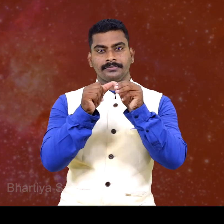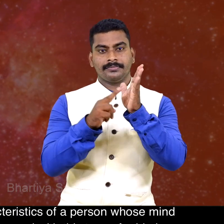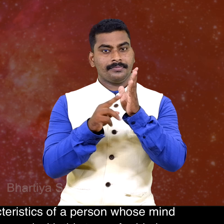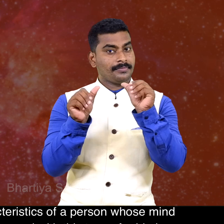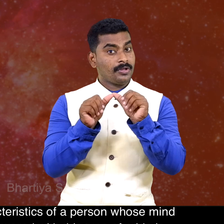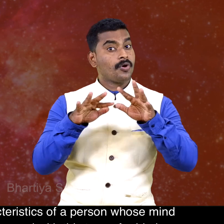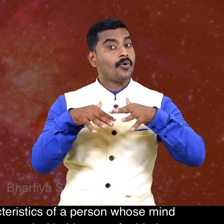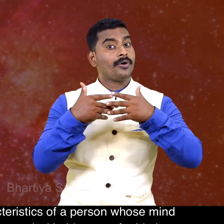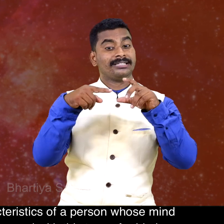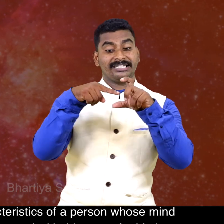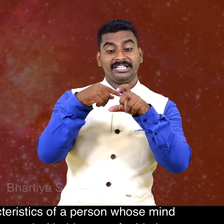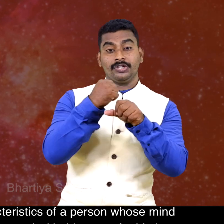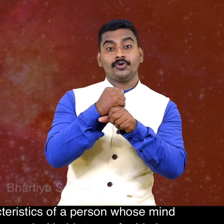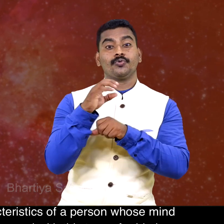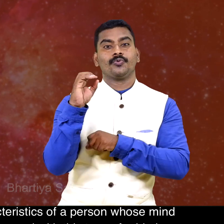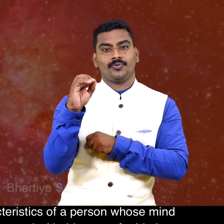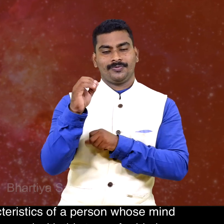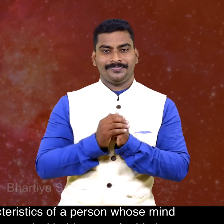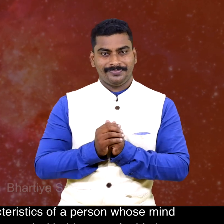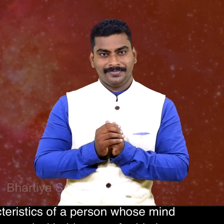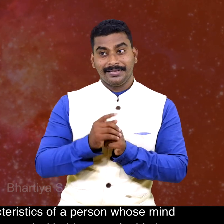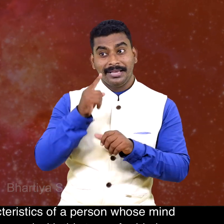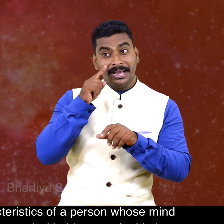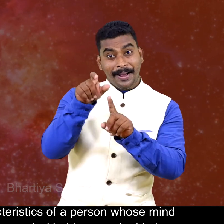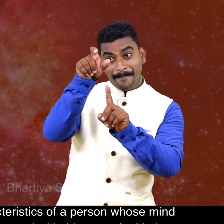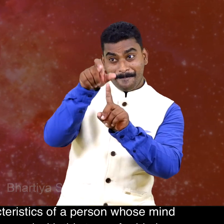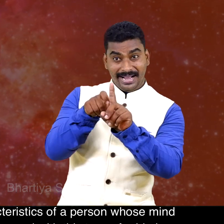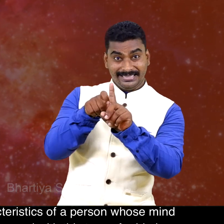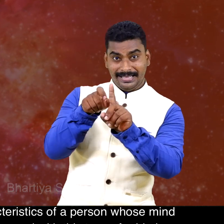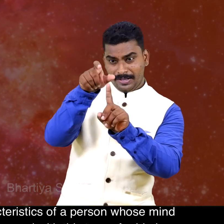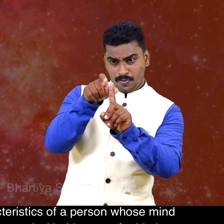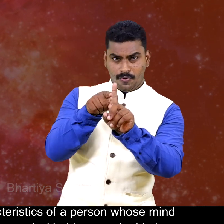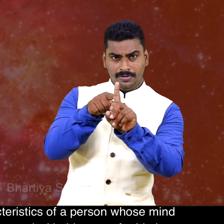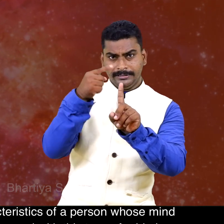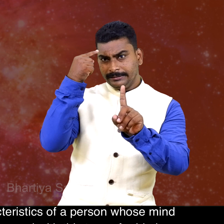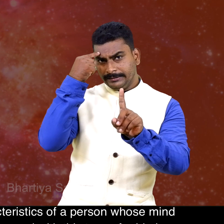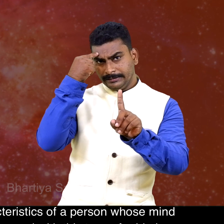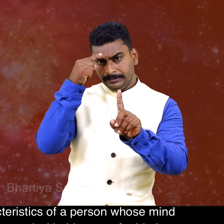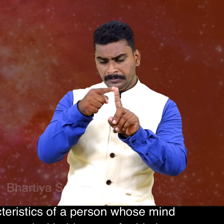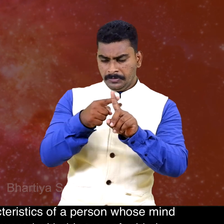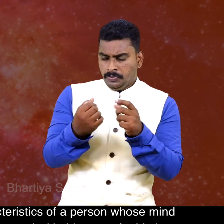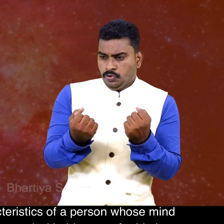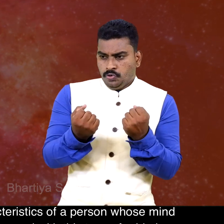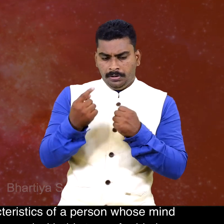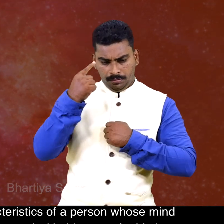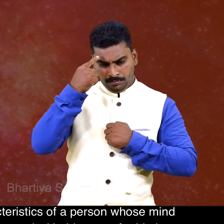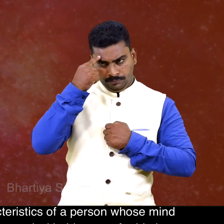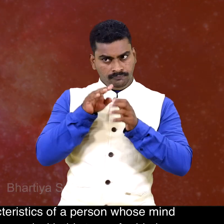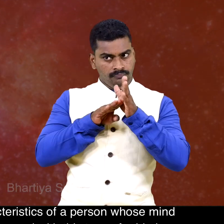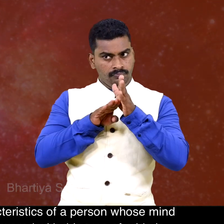The characteristics of a person whose mind is overpowered with this type of